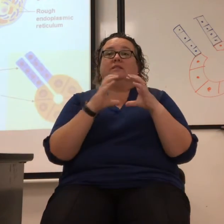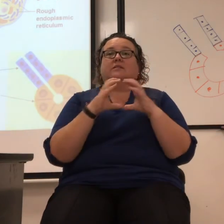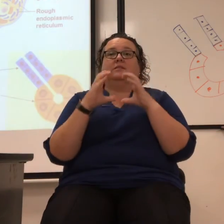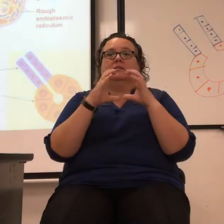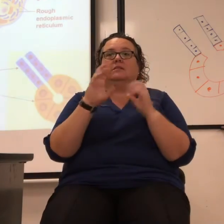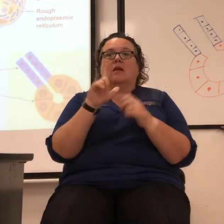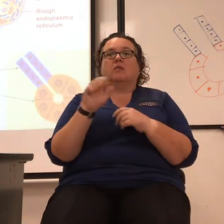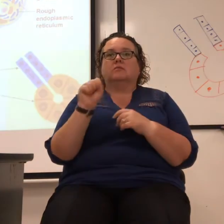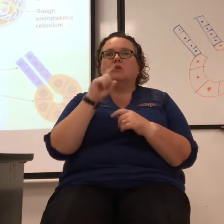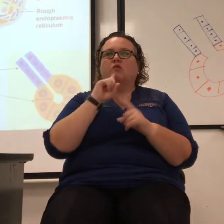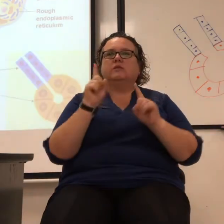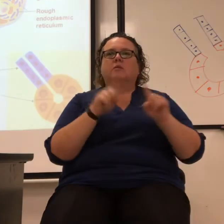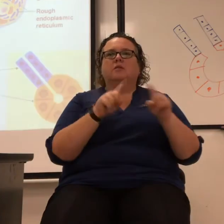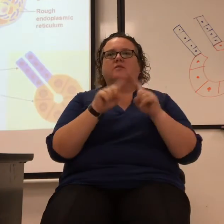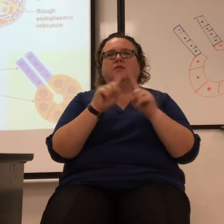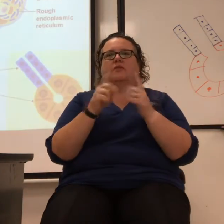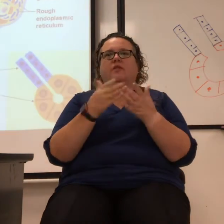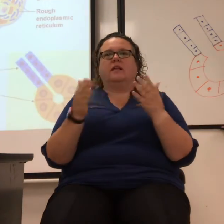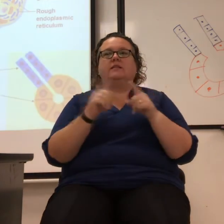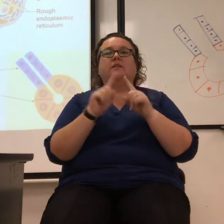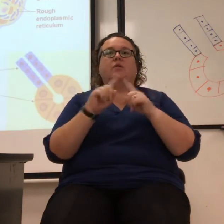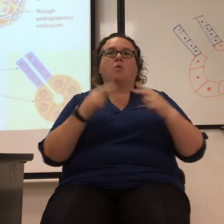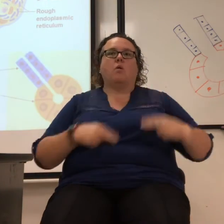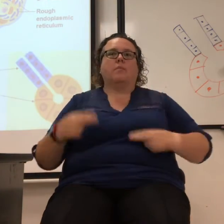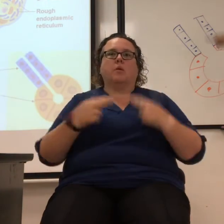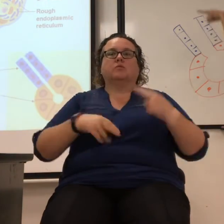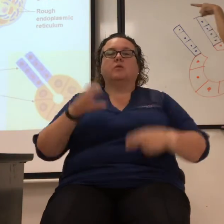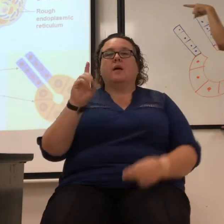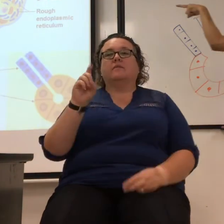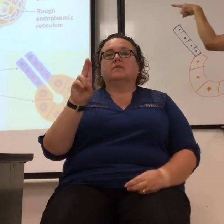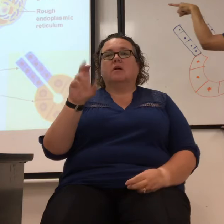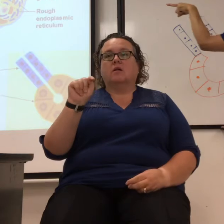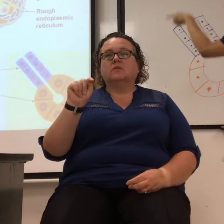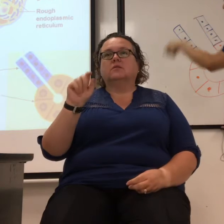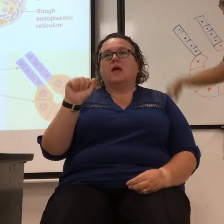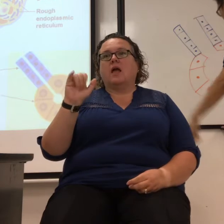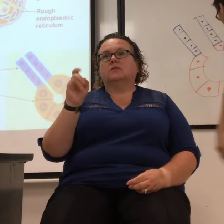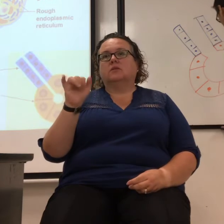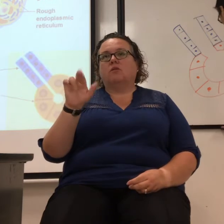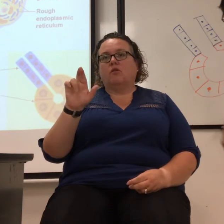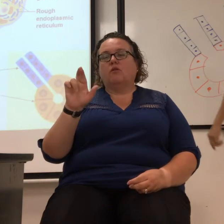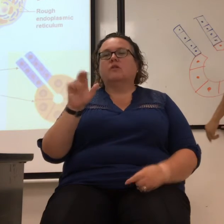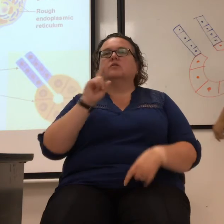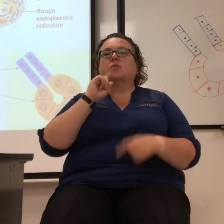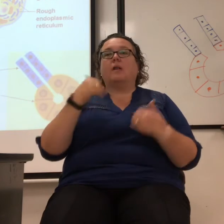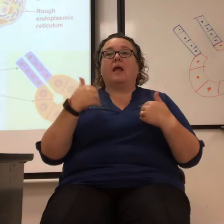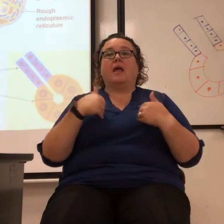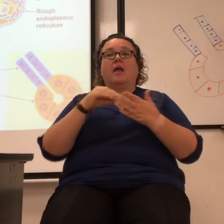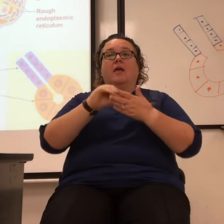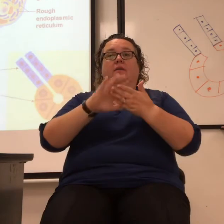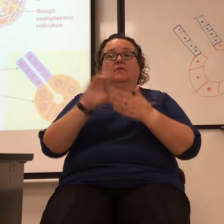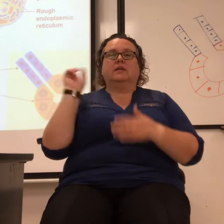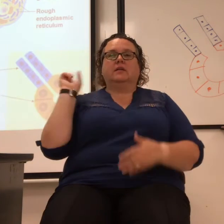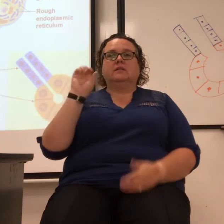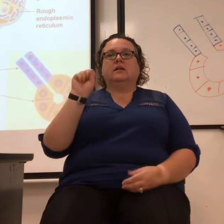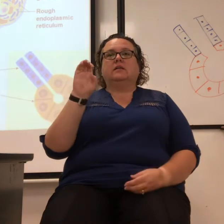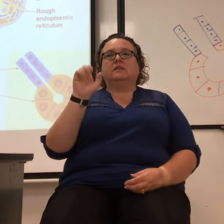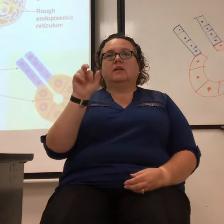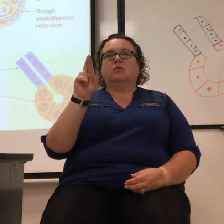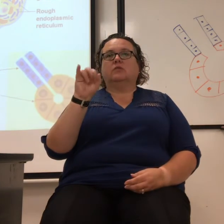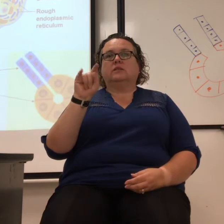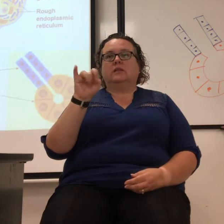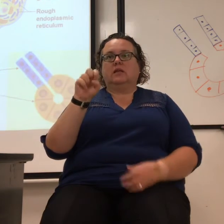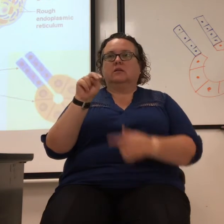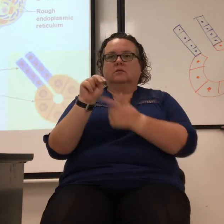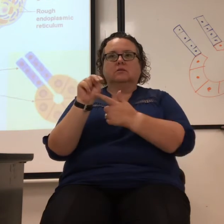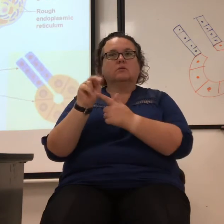responsive to different things, different hormones. You got duct acinar. So what I have there is secretin. Let's remember